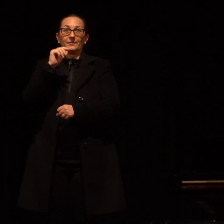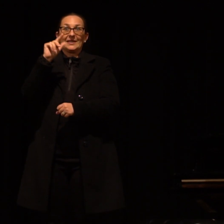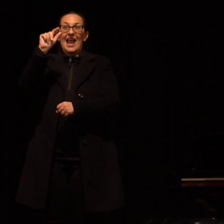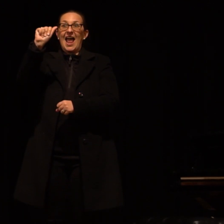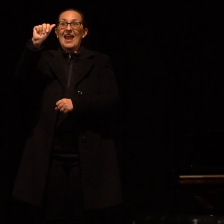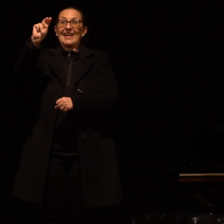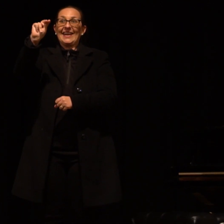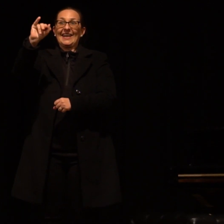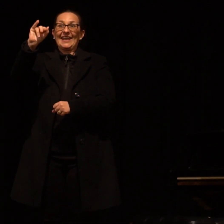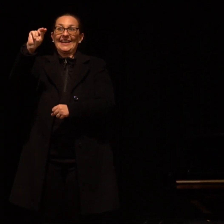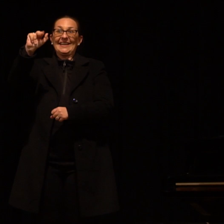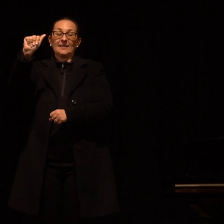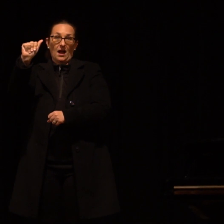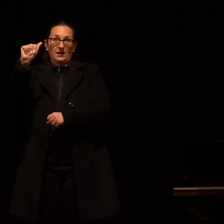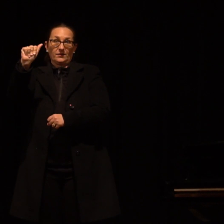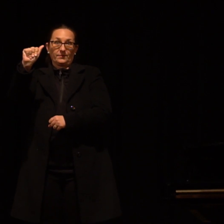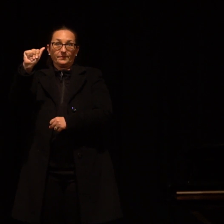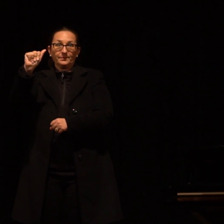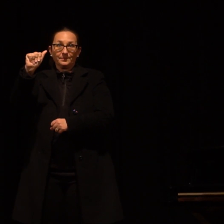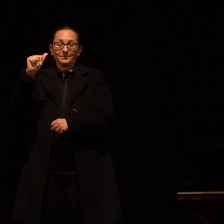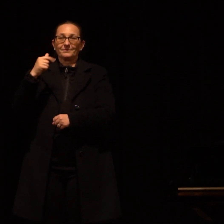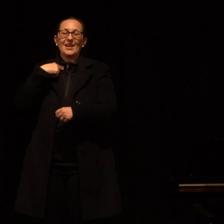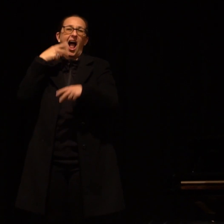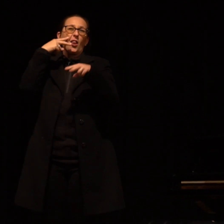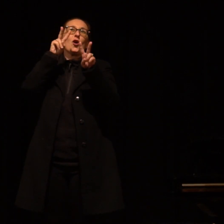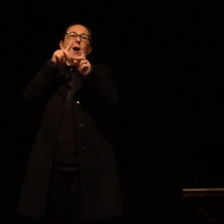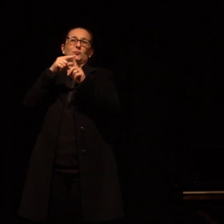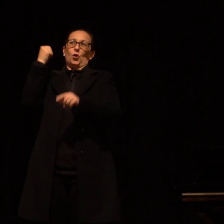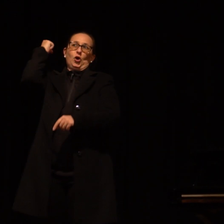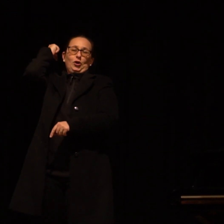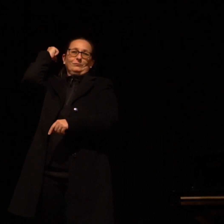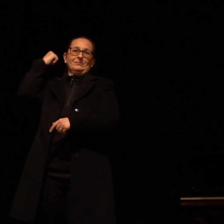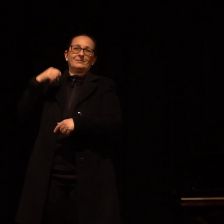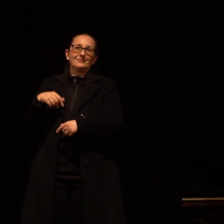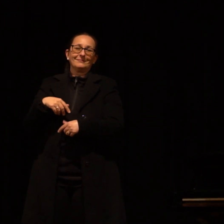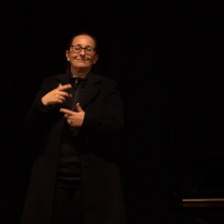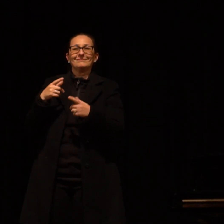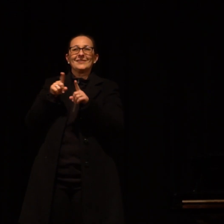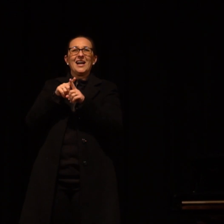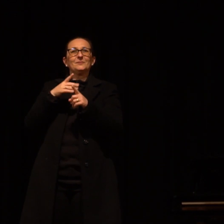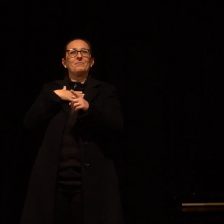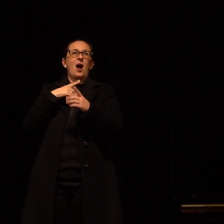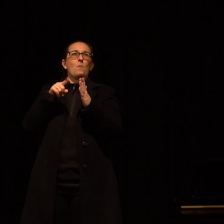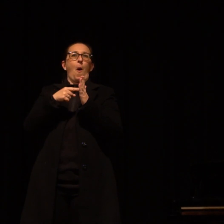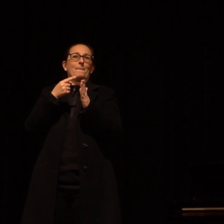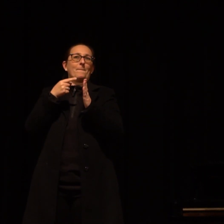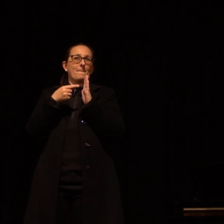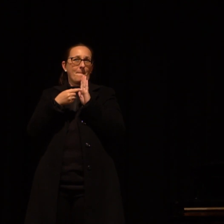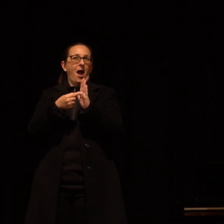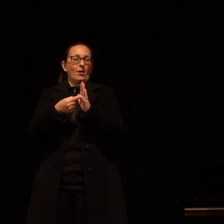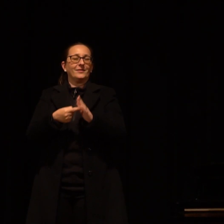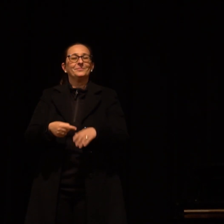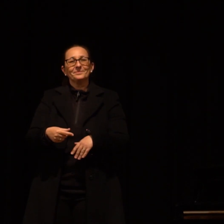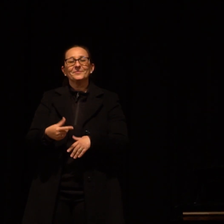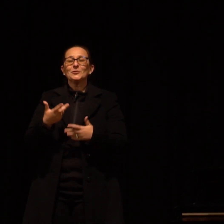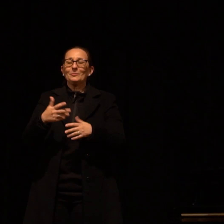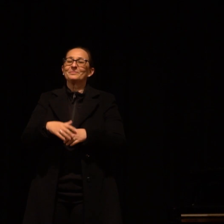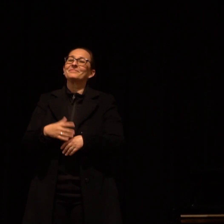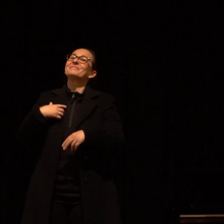There was an 18-year-old teenager, Anita. I really looked up to her. She was like my role model.